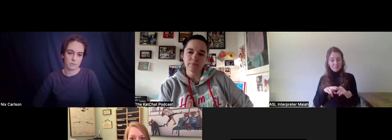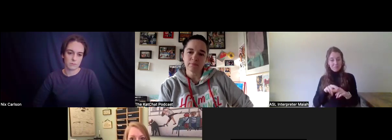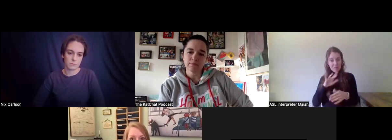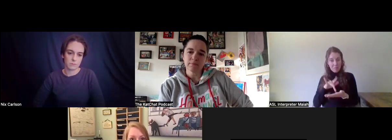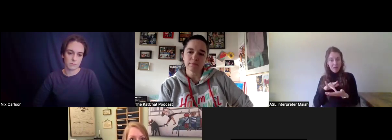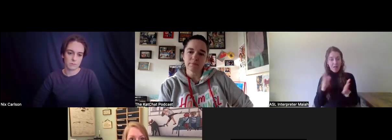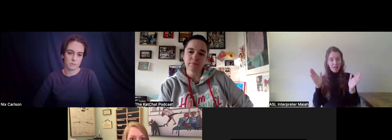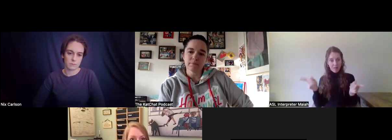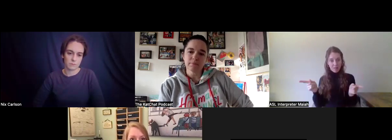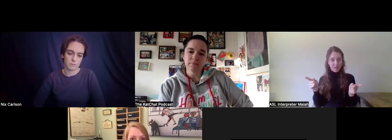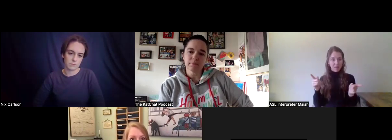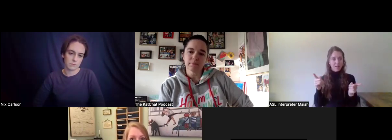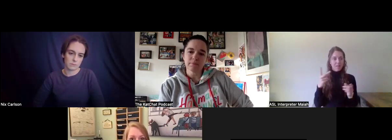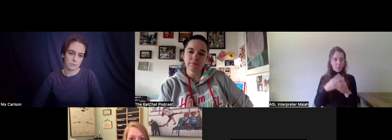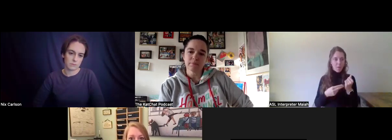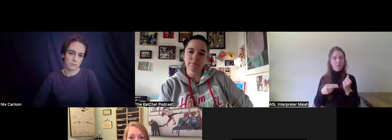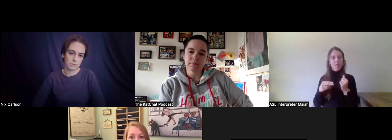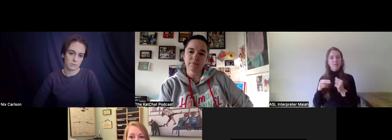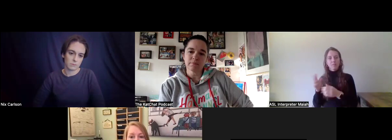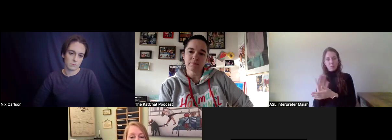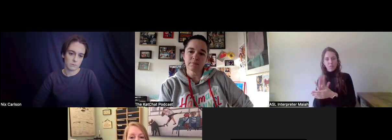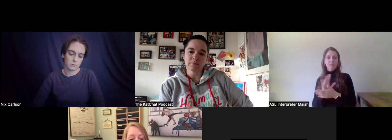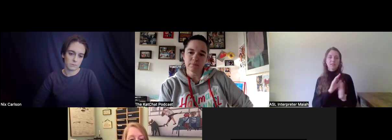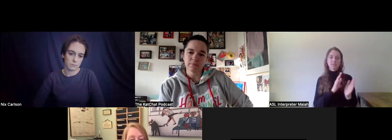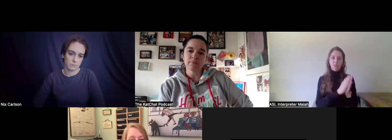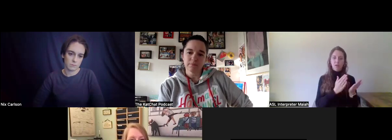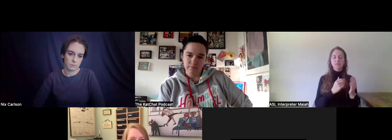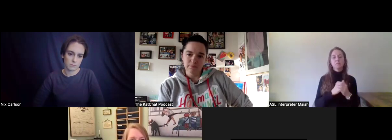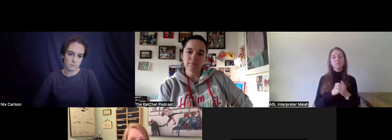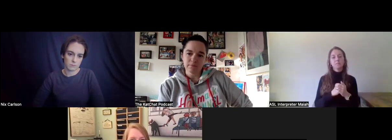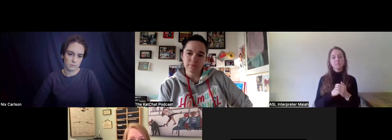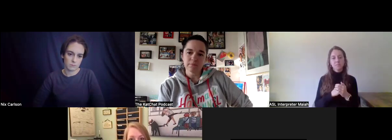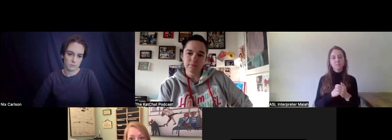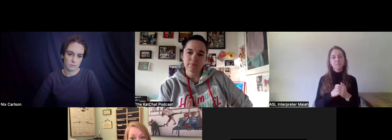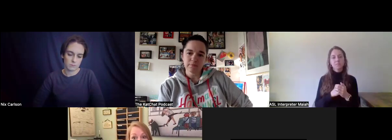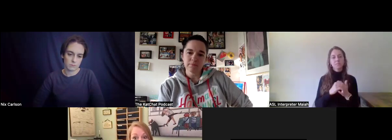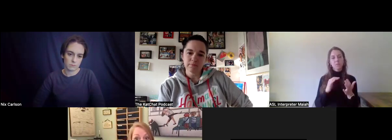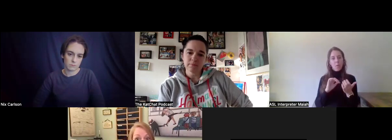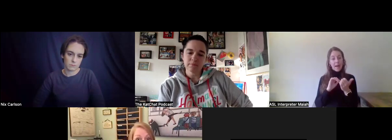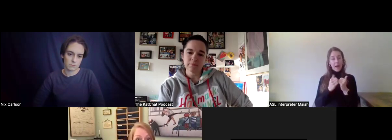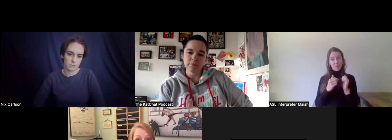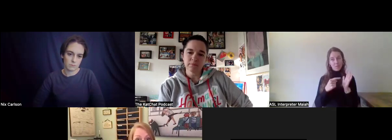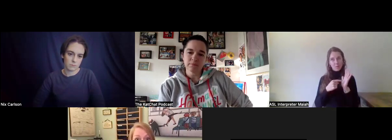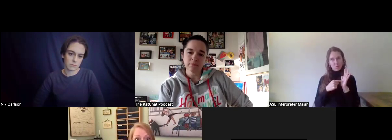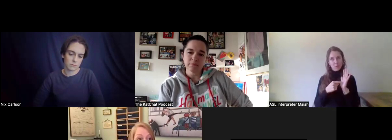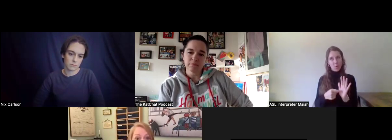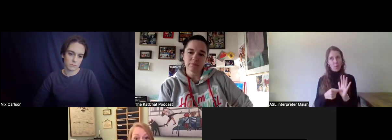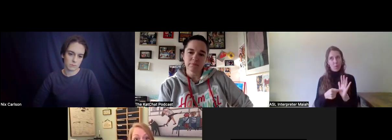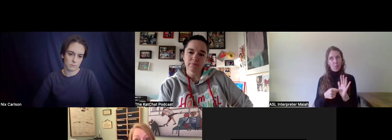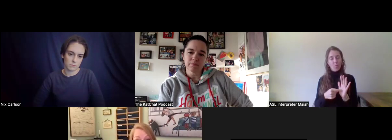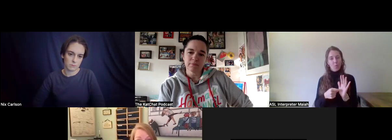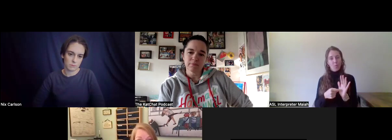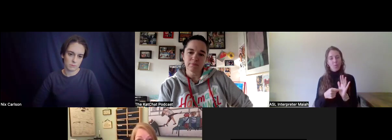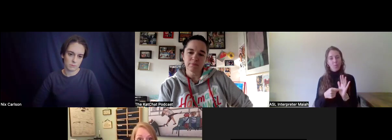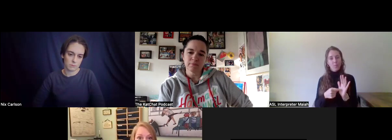up this whole different world of possibilities. We're like, how could this show that we're doing also, do something